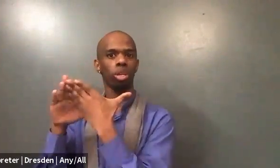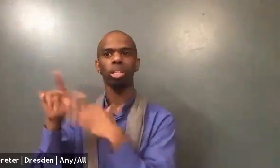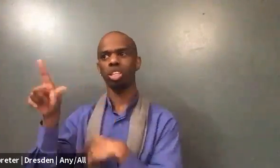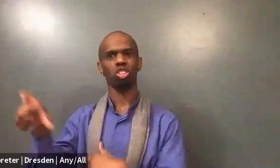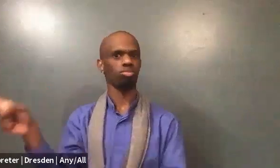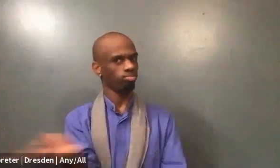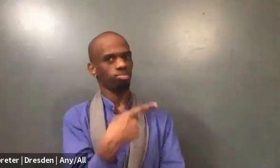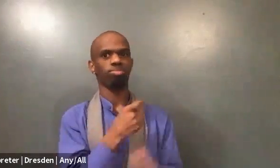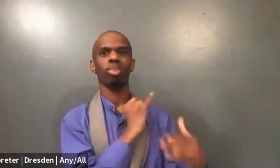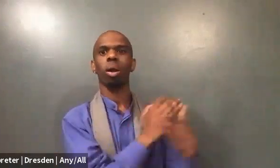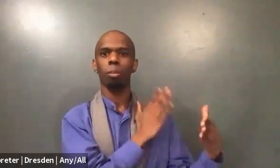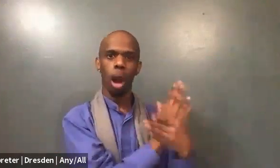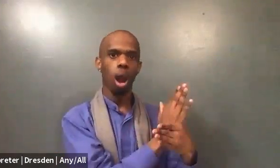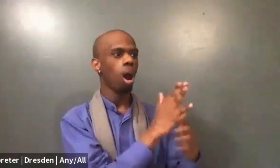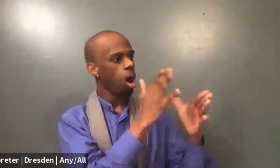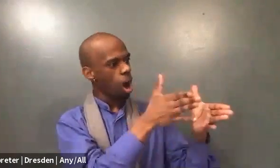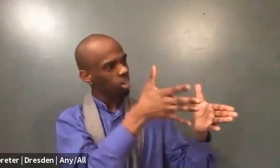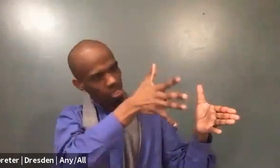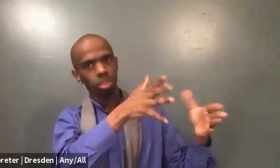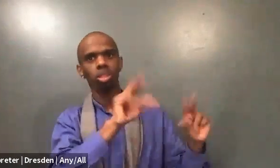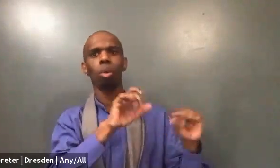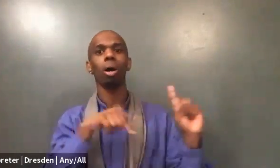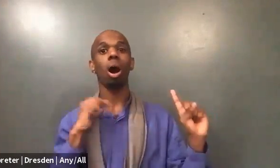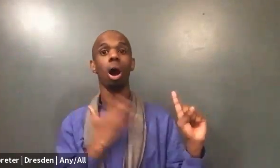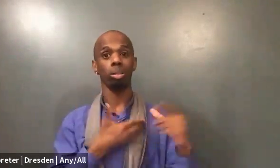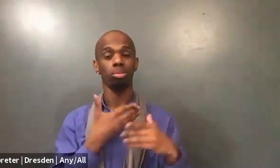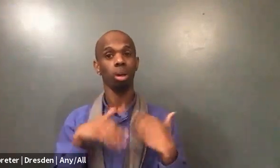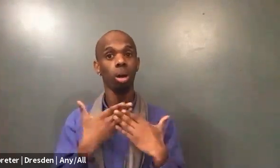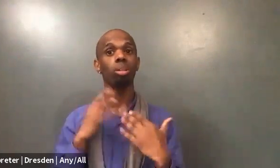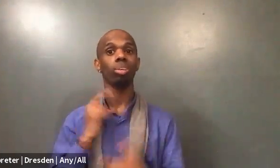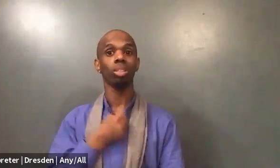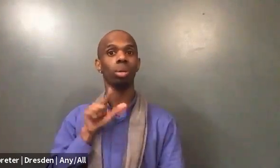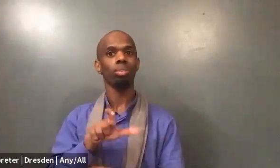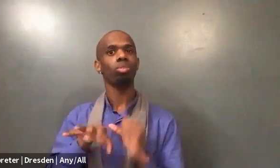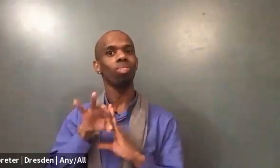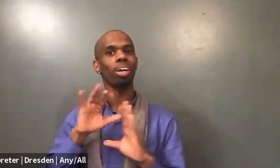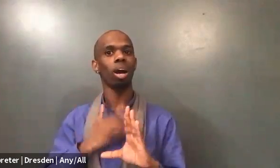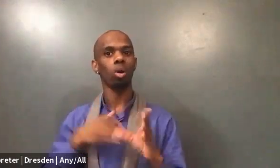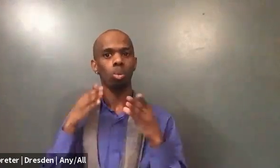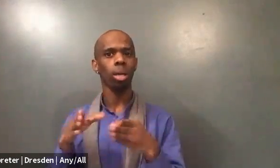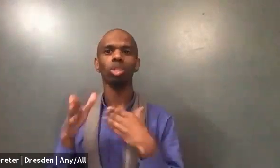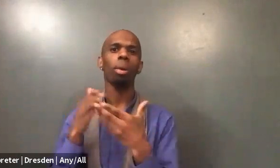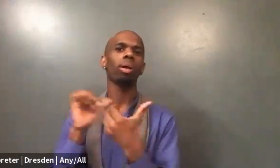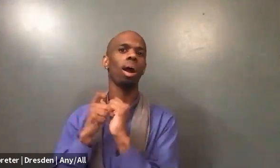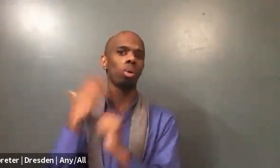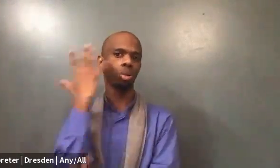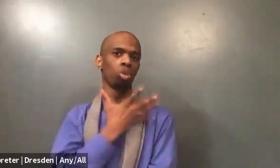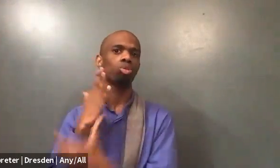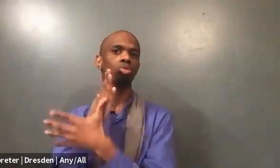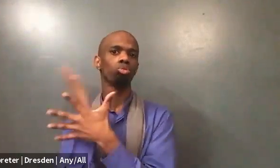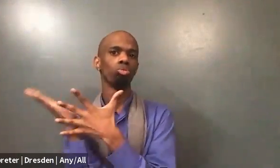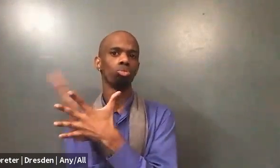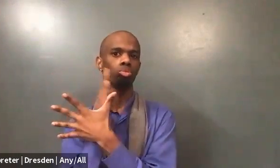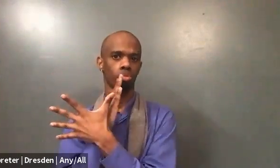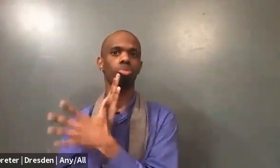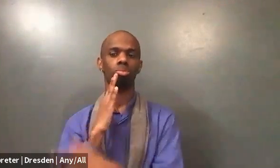I'm chewing on. All of us have to find our way, whatever it looks like. I agree. And